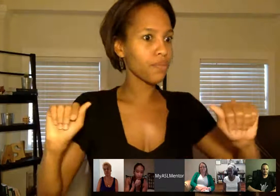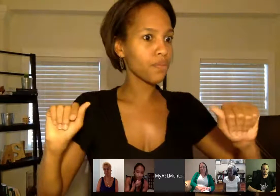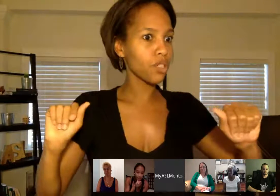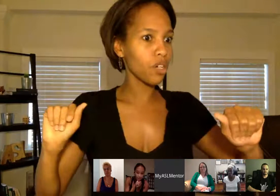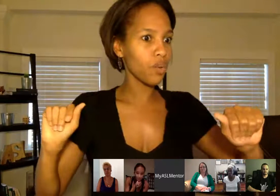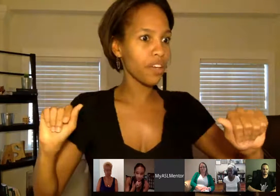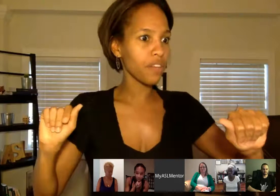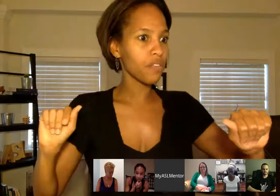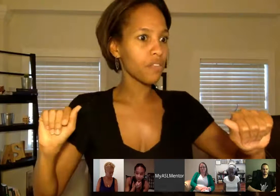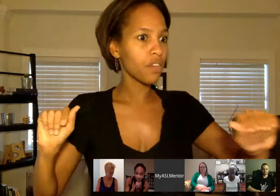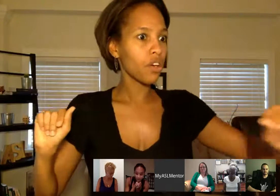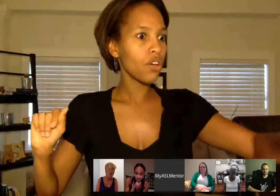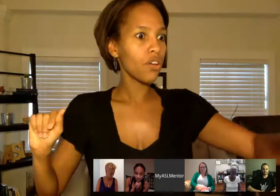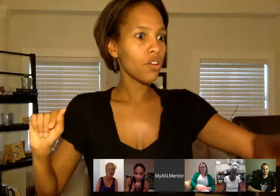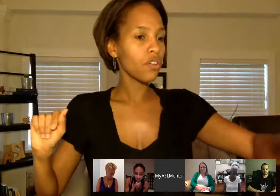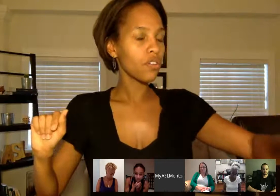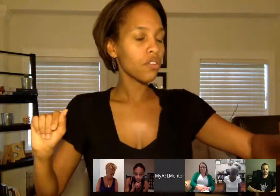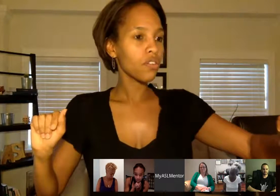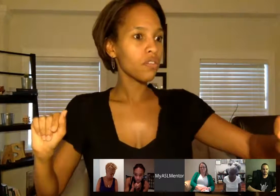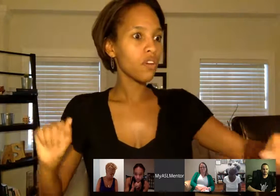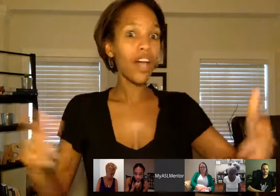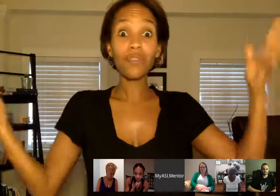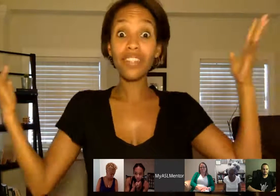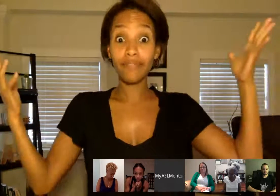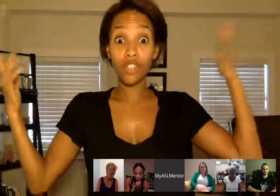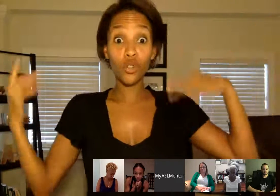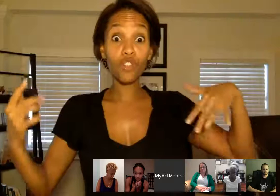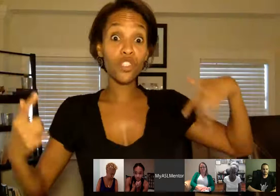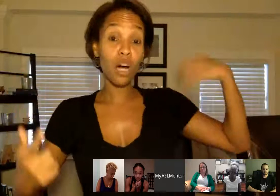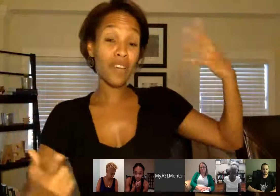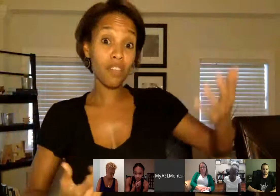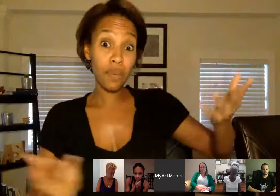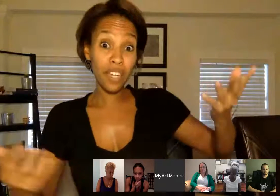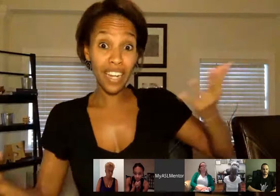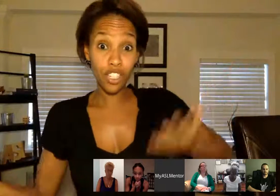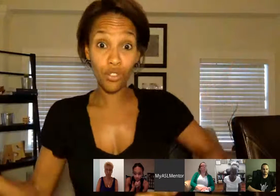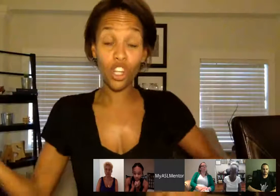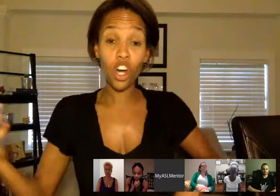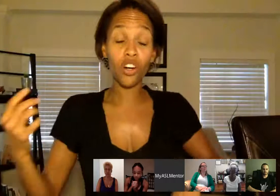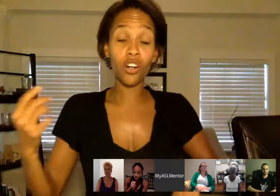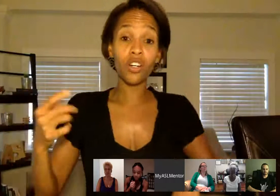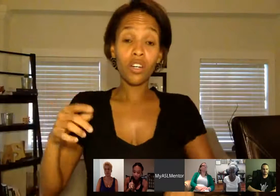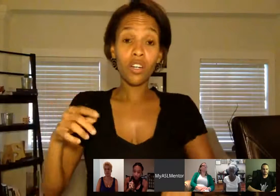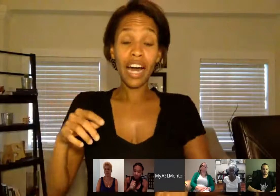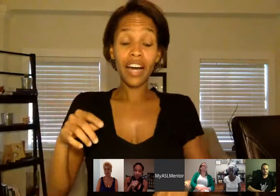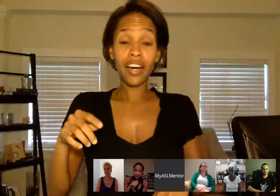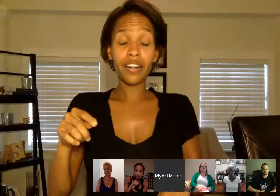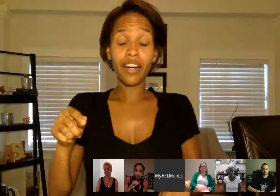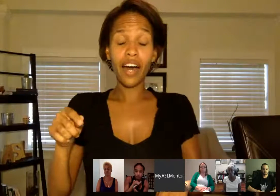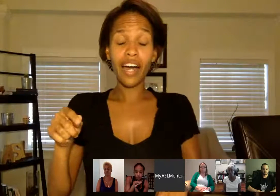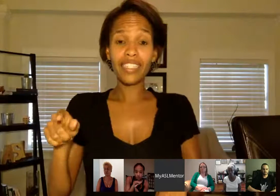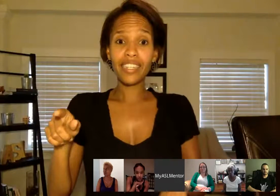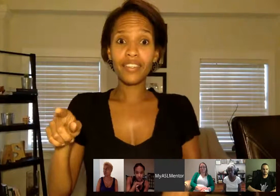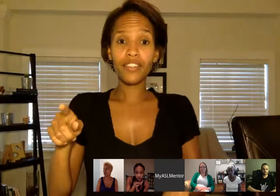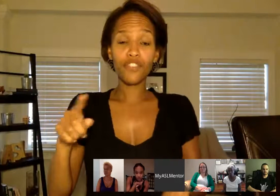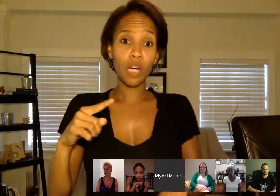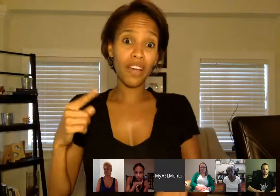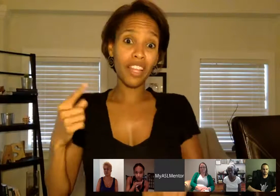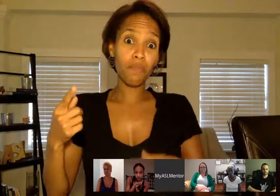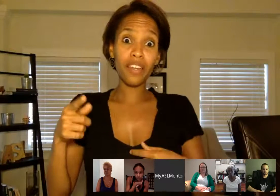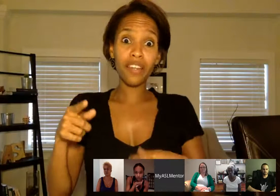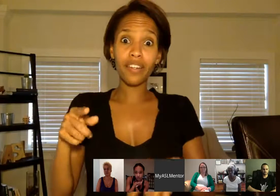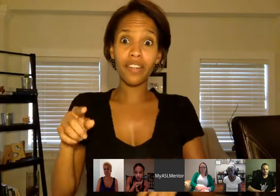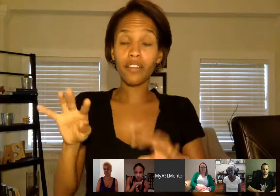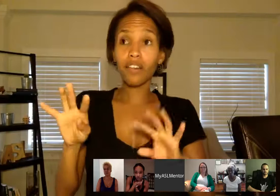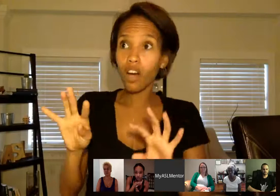Okay, where were we? That was it. So you've been chomping at the bit, as you saw. I did for chomping